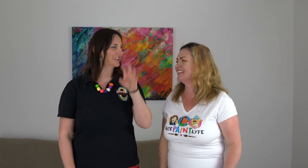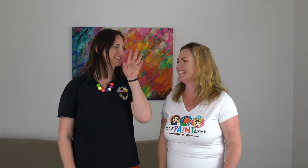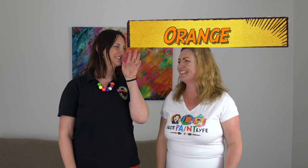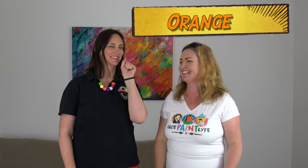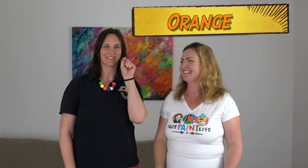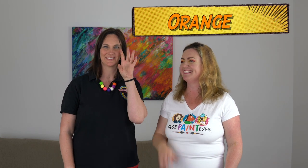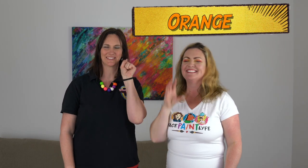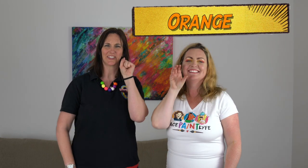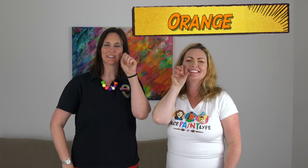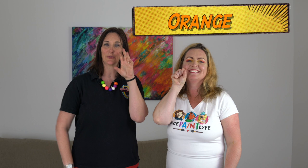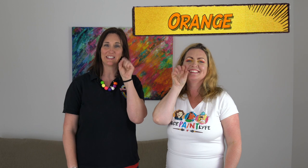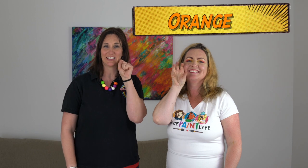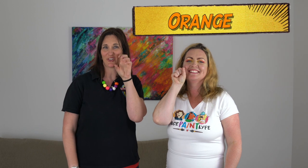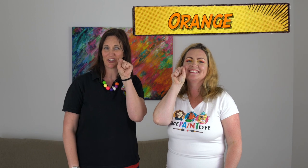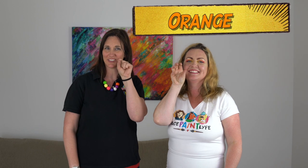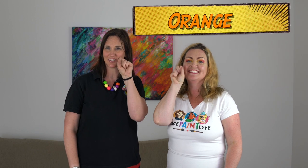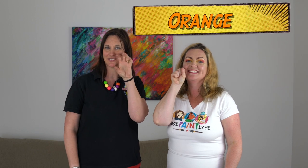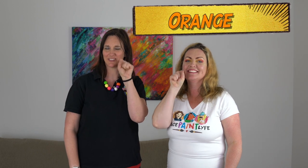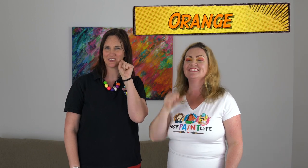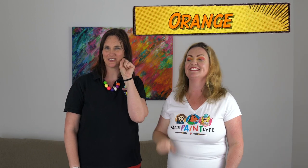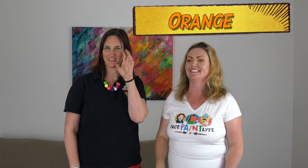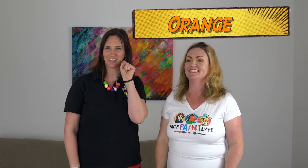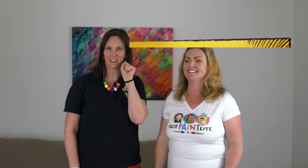orange, it's like you're squeezing an orange, you know.